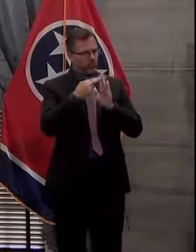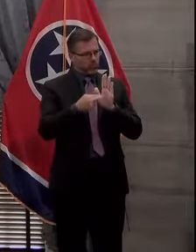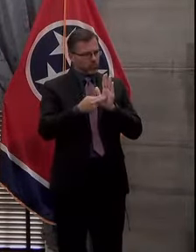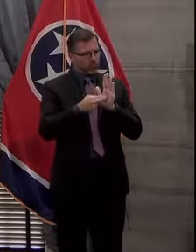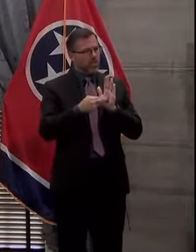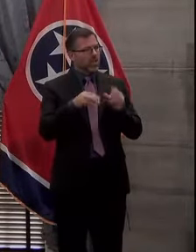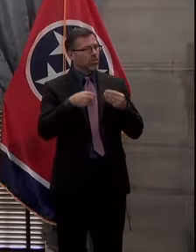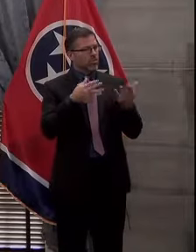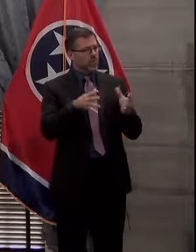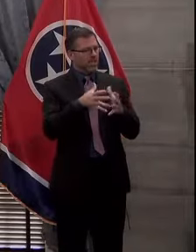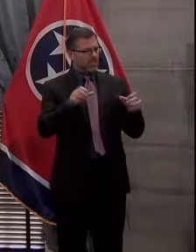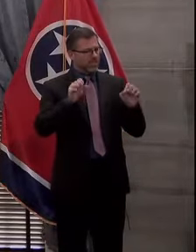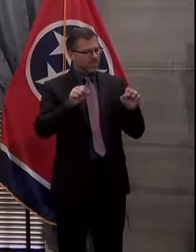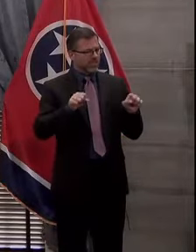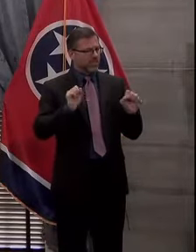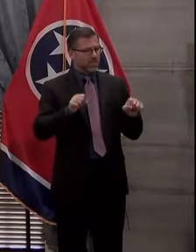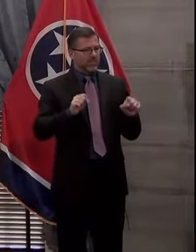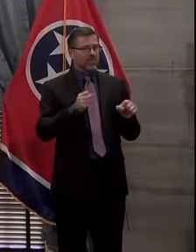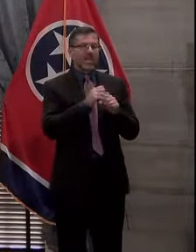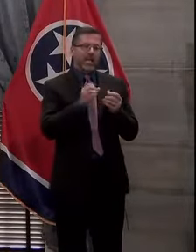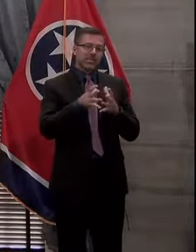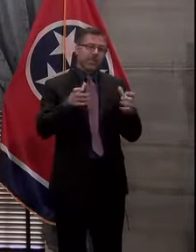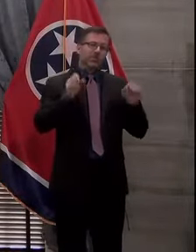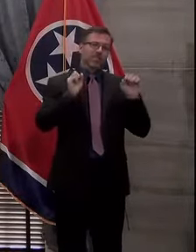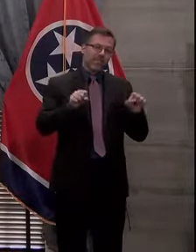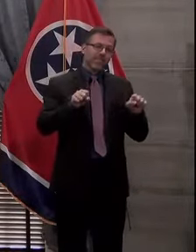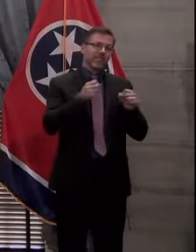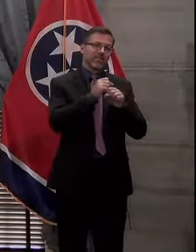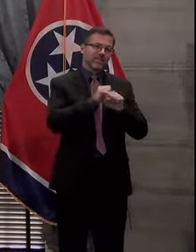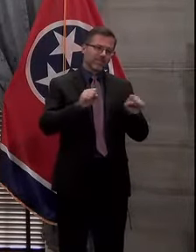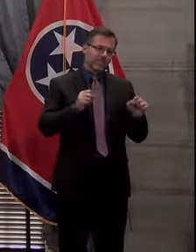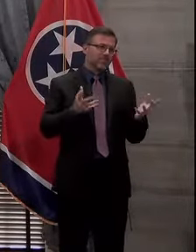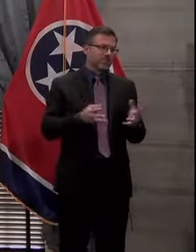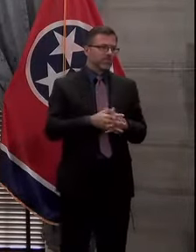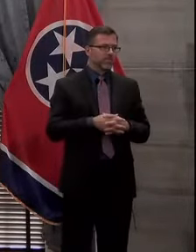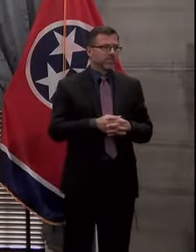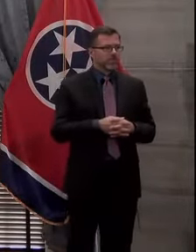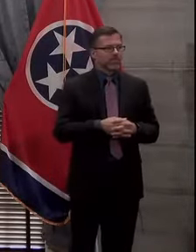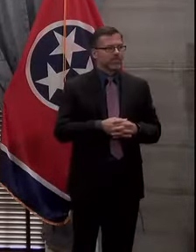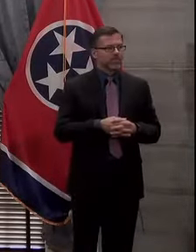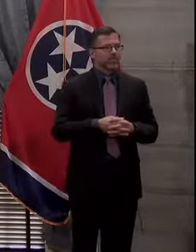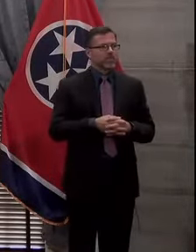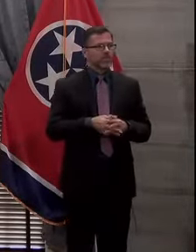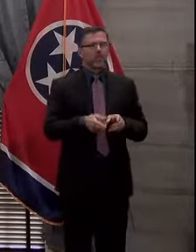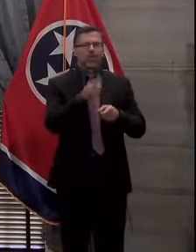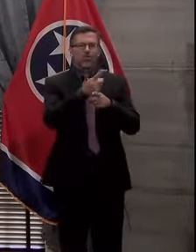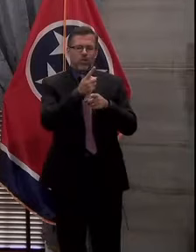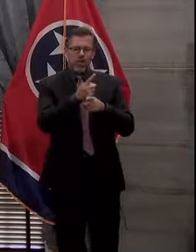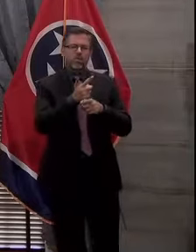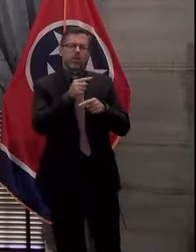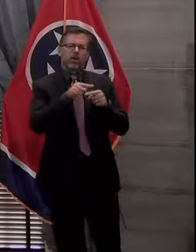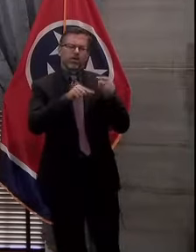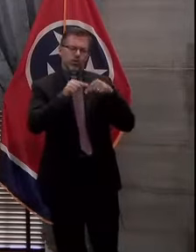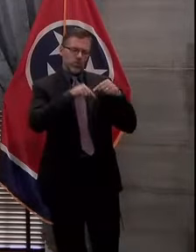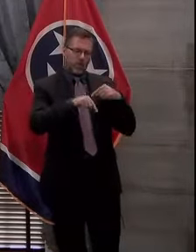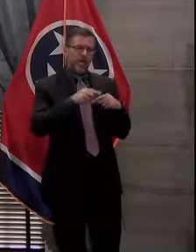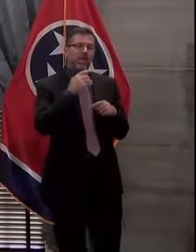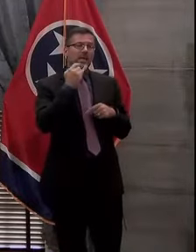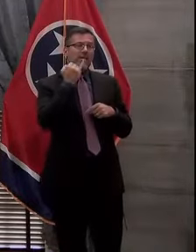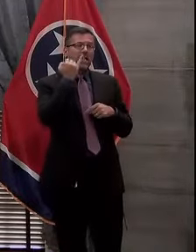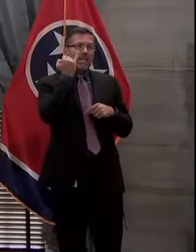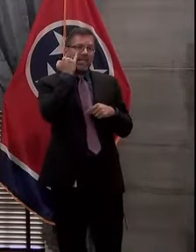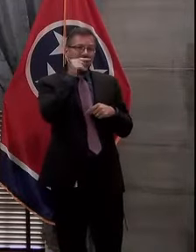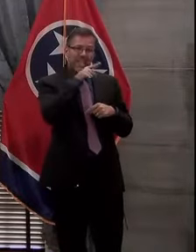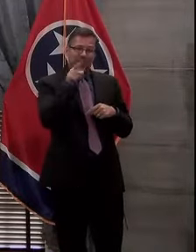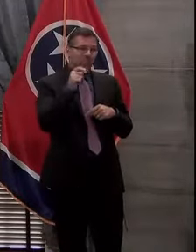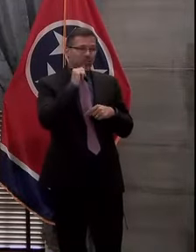much safety as possible when we provide in-person schooling. And I guess I return to my question. If you do not